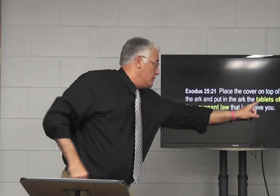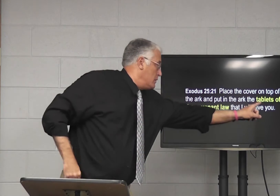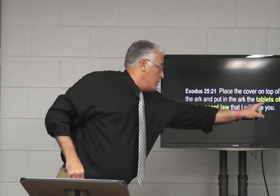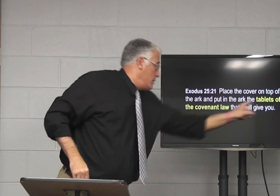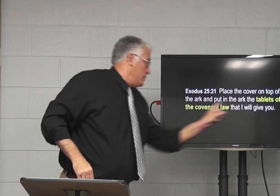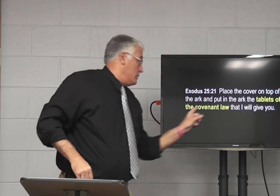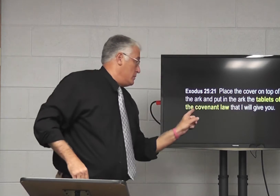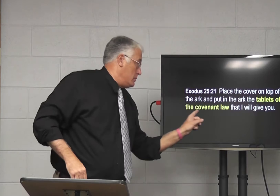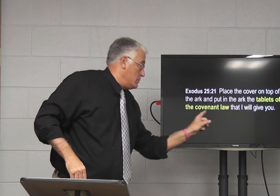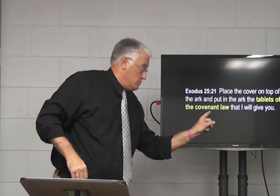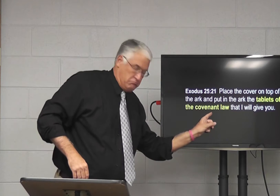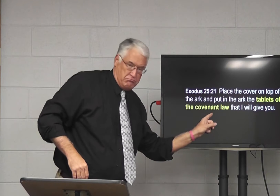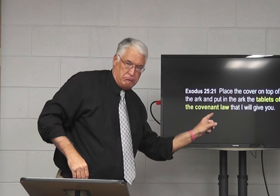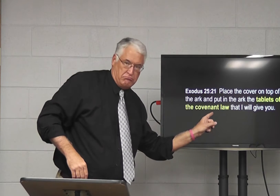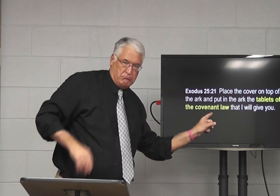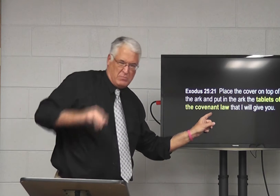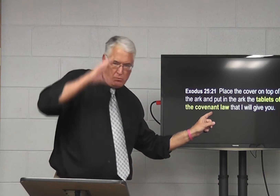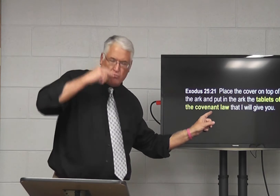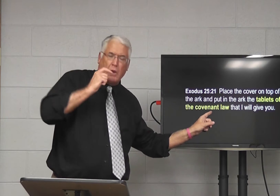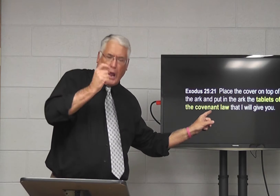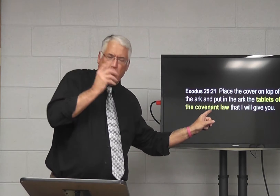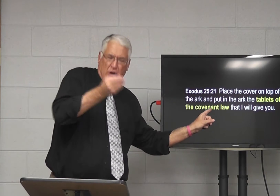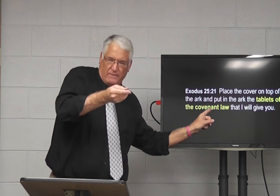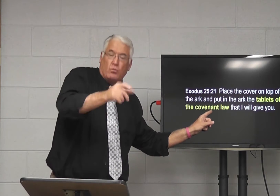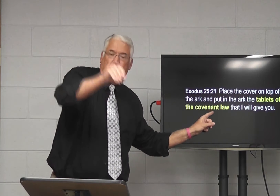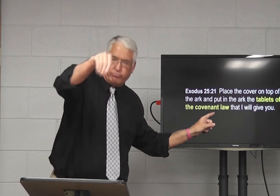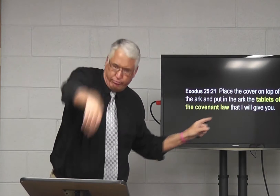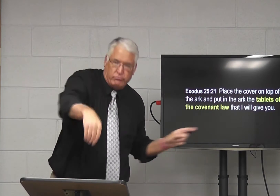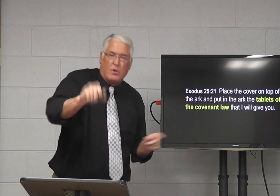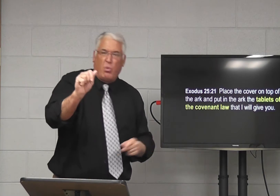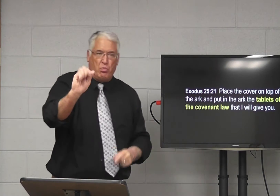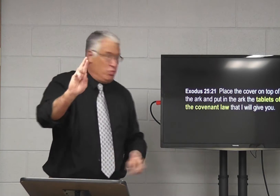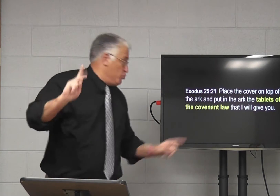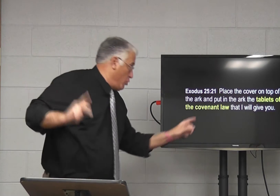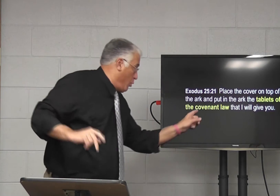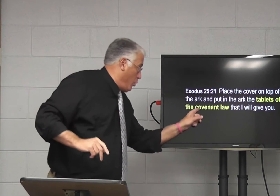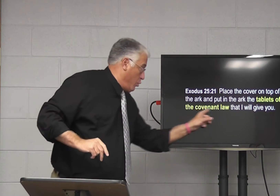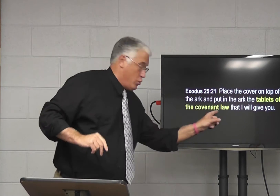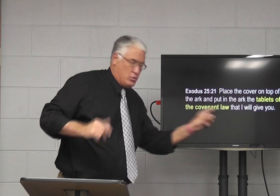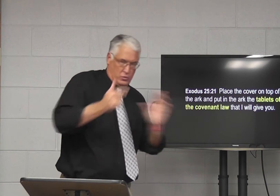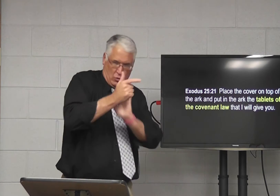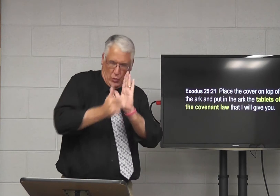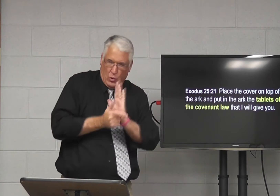25, it says, place the cover on top of the ark and put in the ark the tablets of the covenant law.